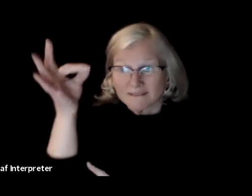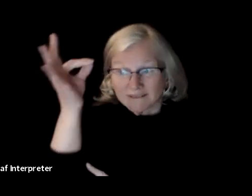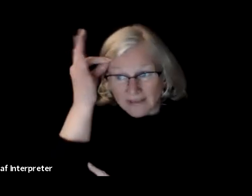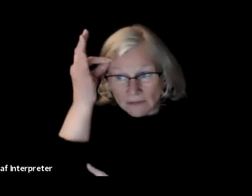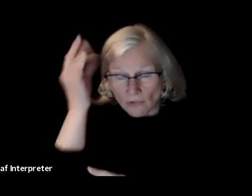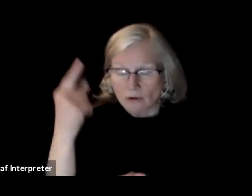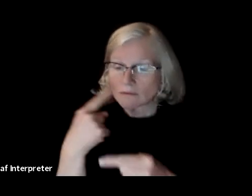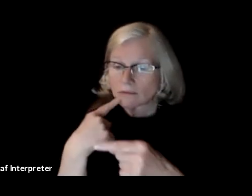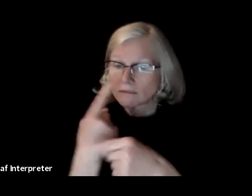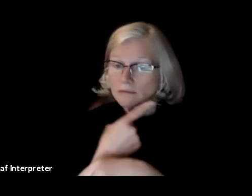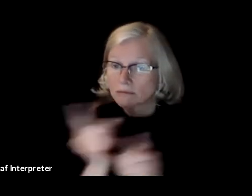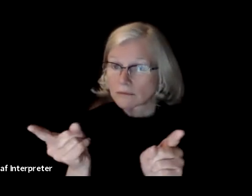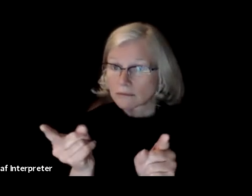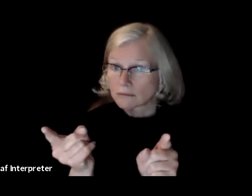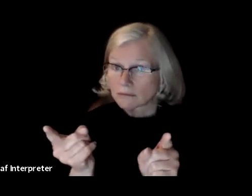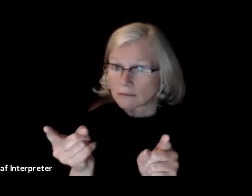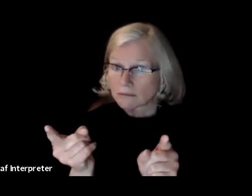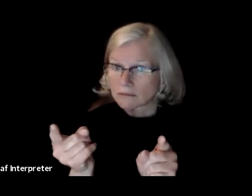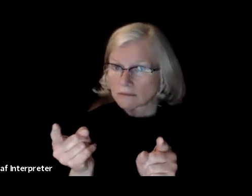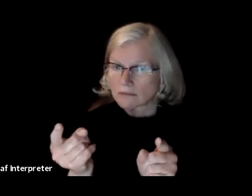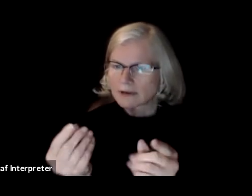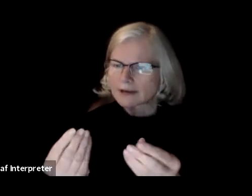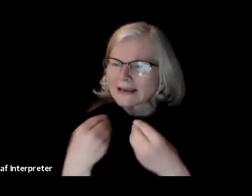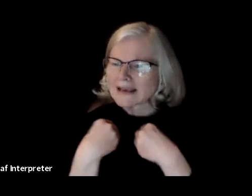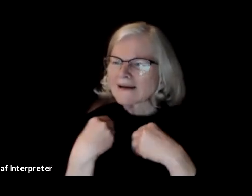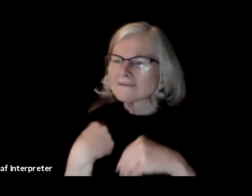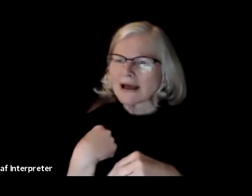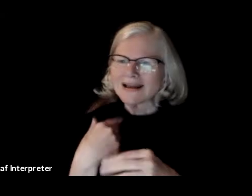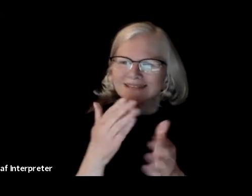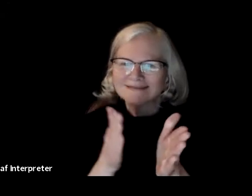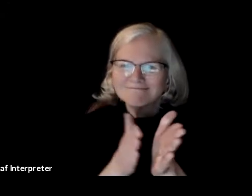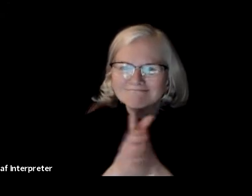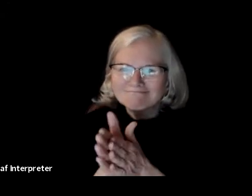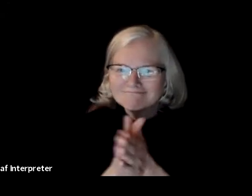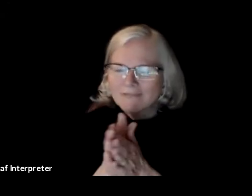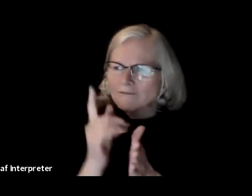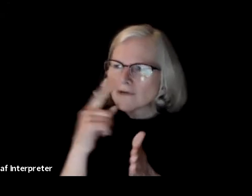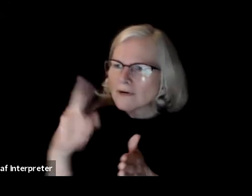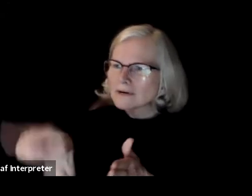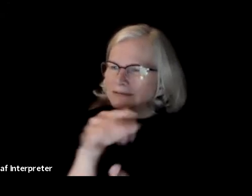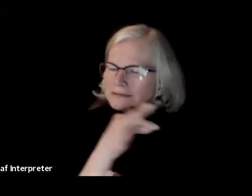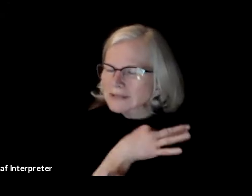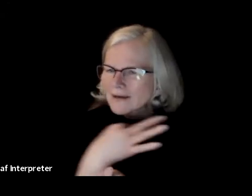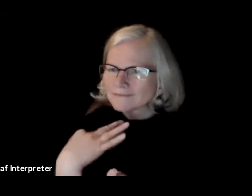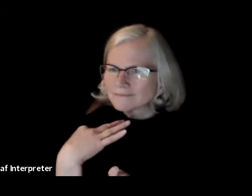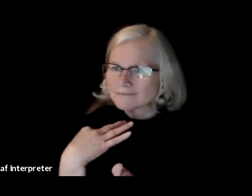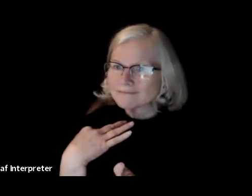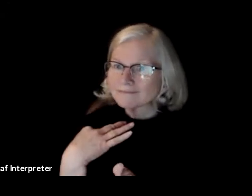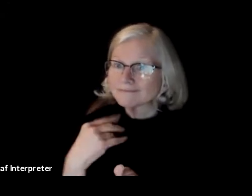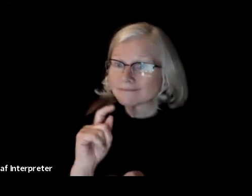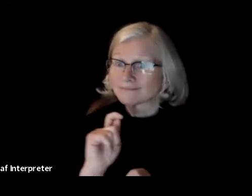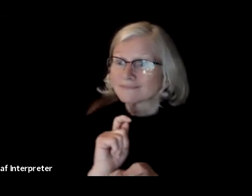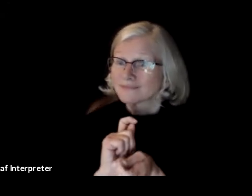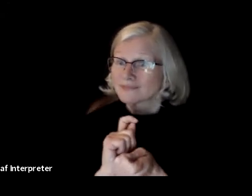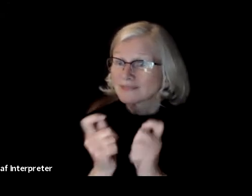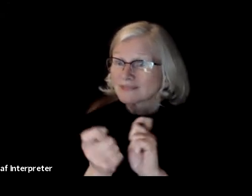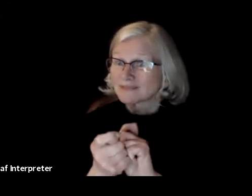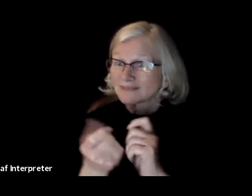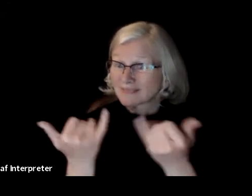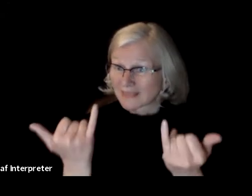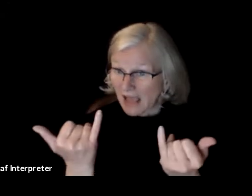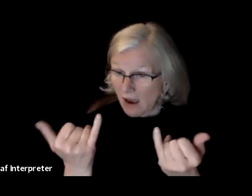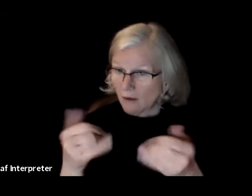our staff to become vaccinated. This important regulatory change in that guidance will now permit fully